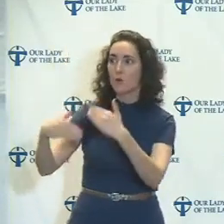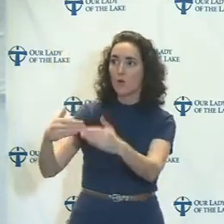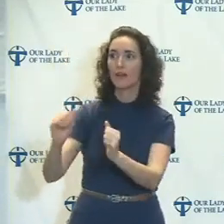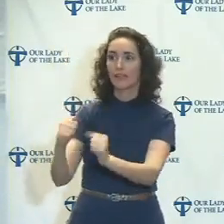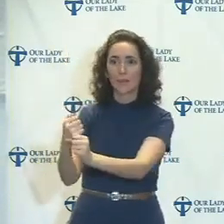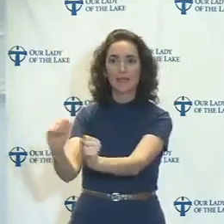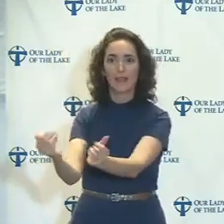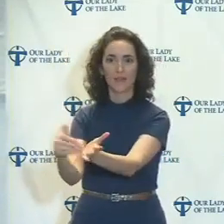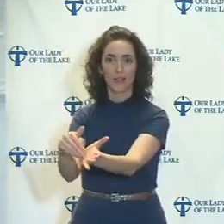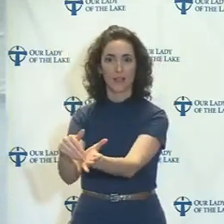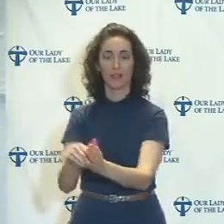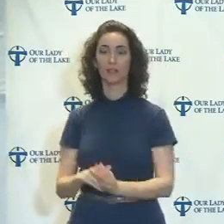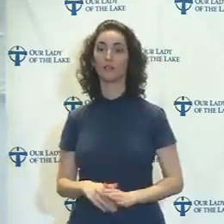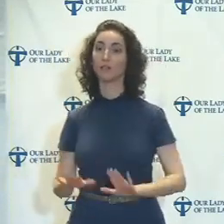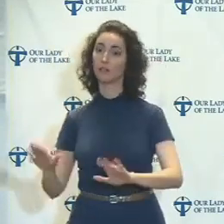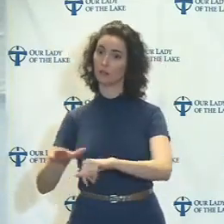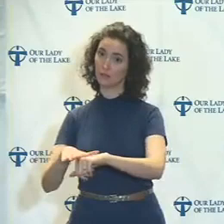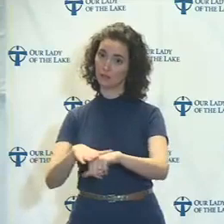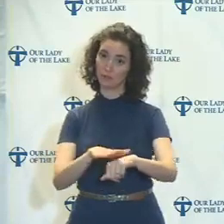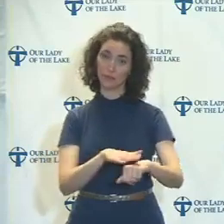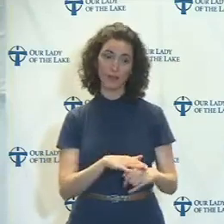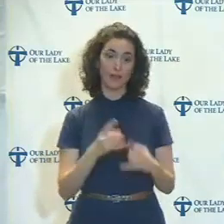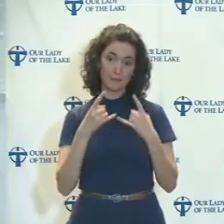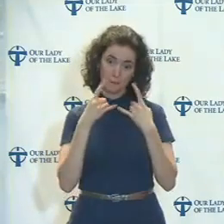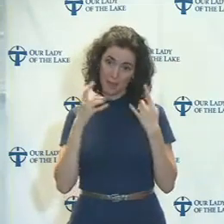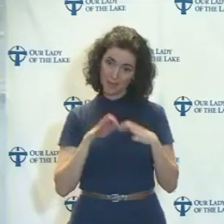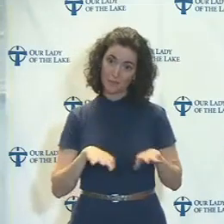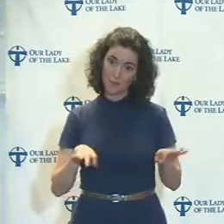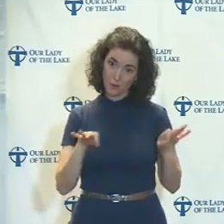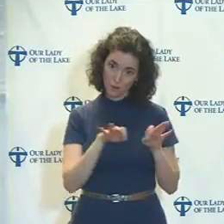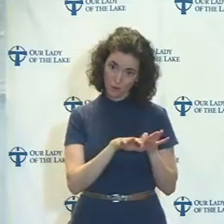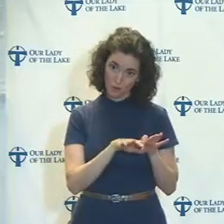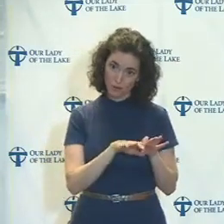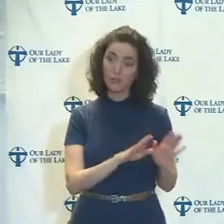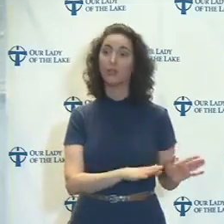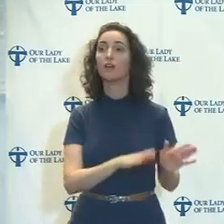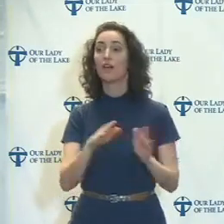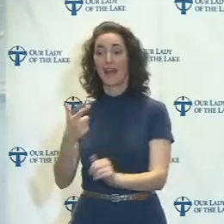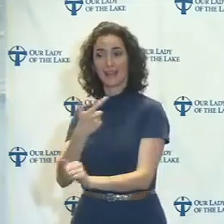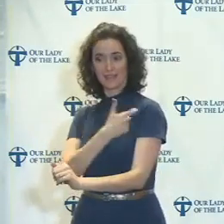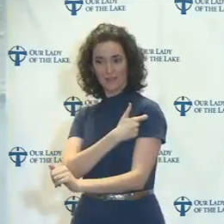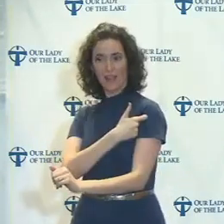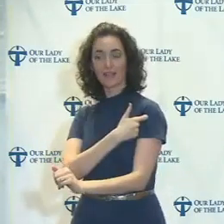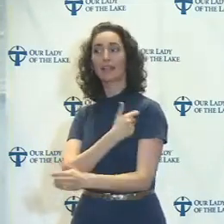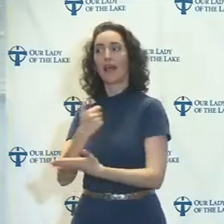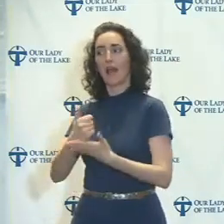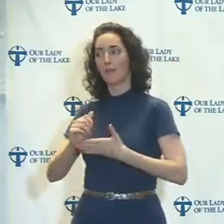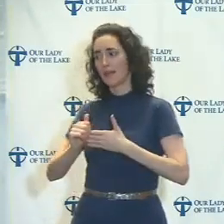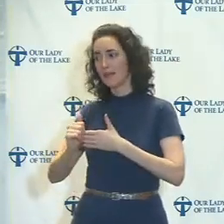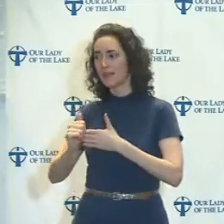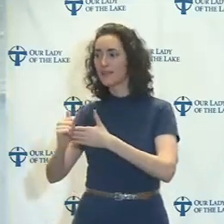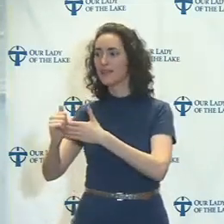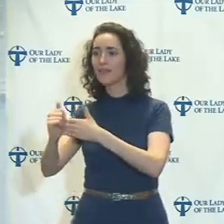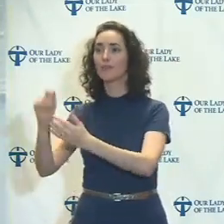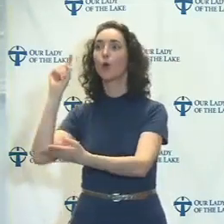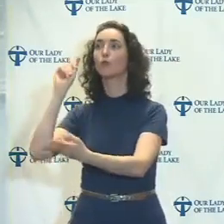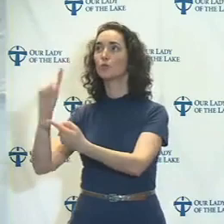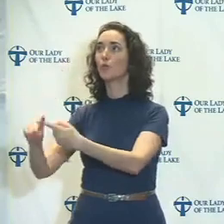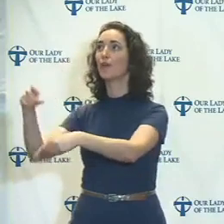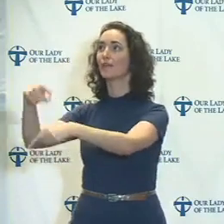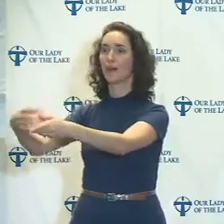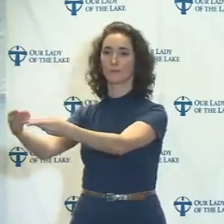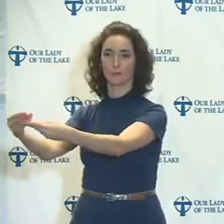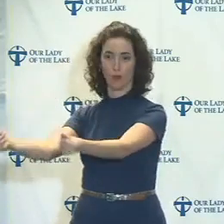Again, mask is important, and vaccinations lead us to the solution that we need. I urge all